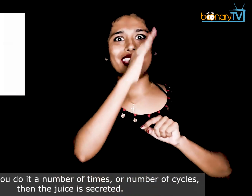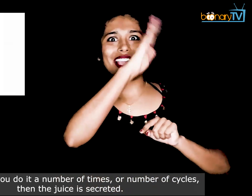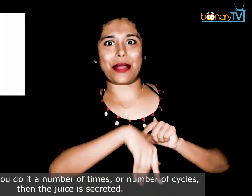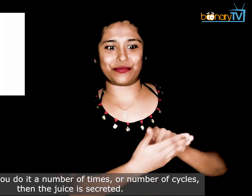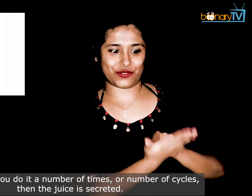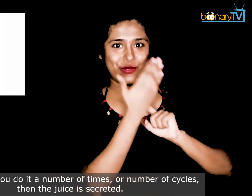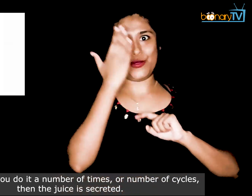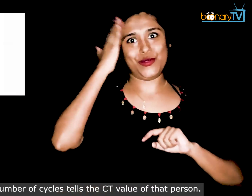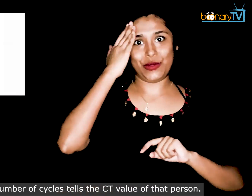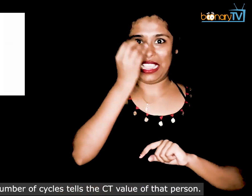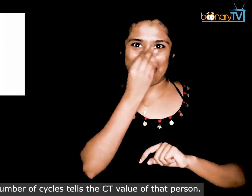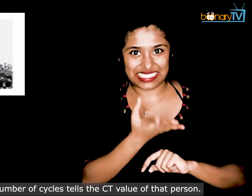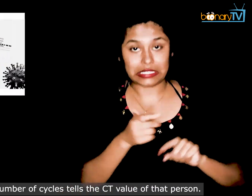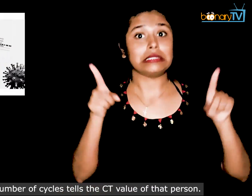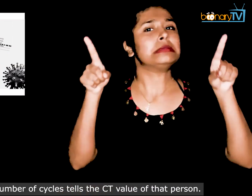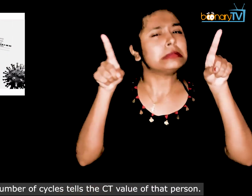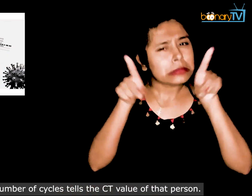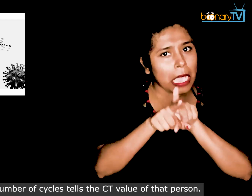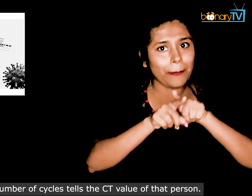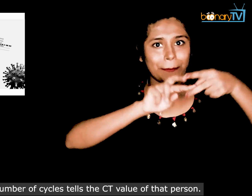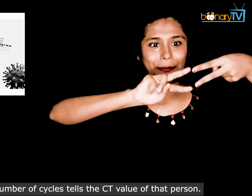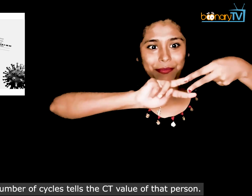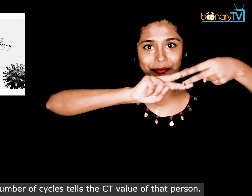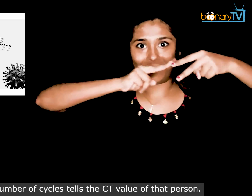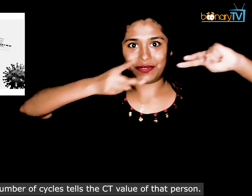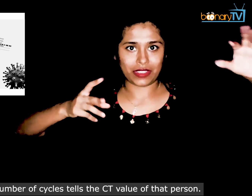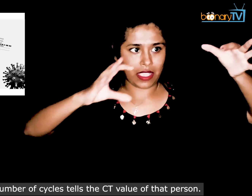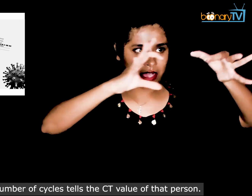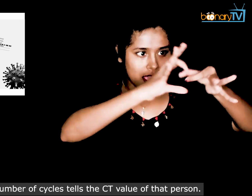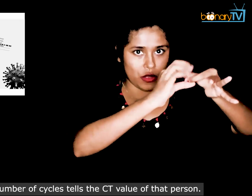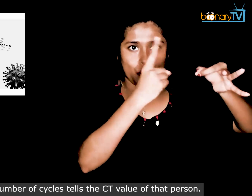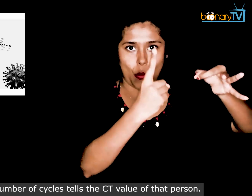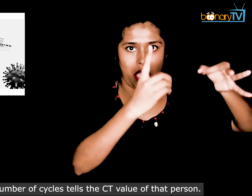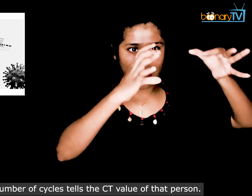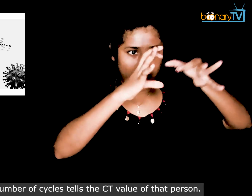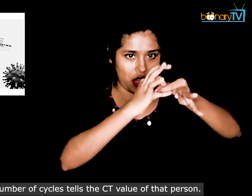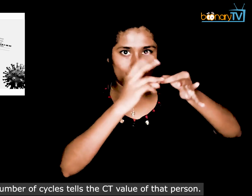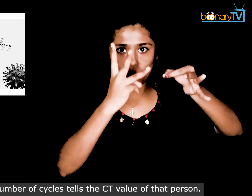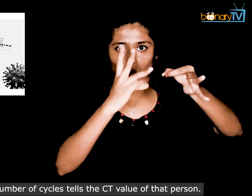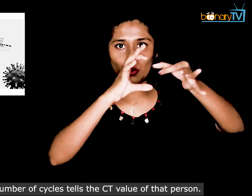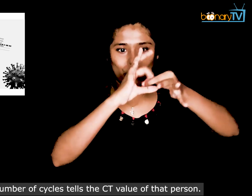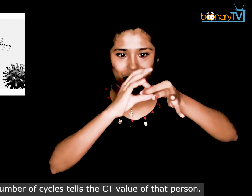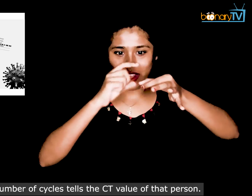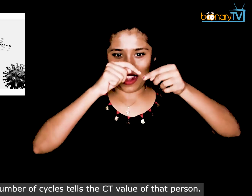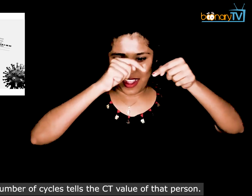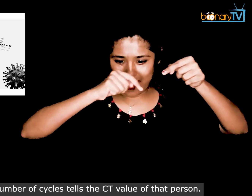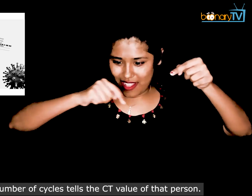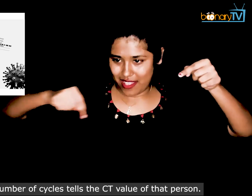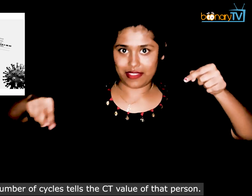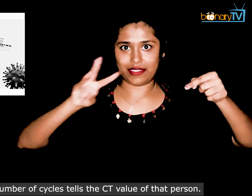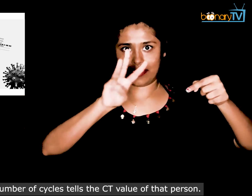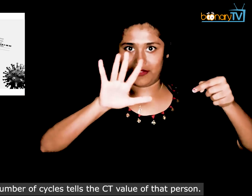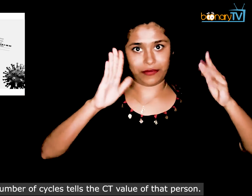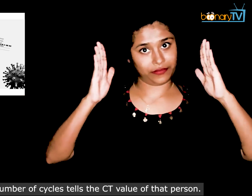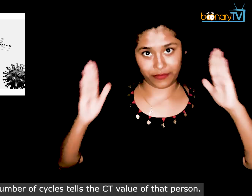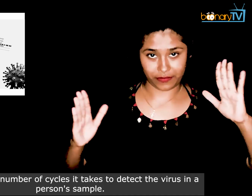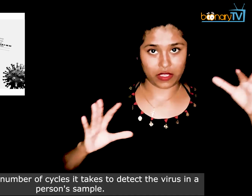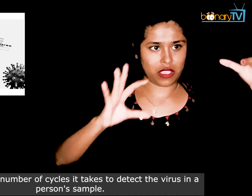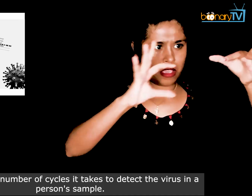secreted. Similarly, the number of cycles tells the CT value of that person. It means